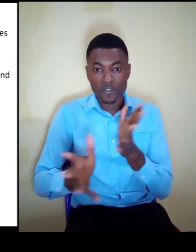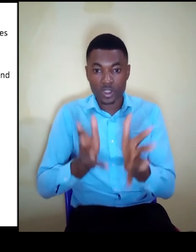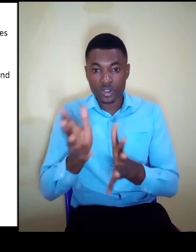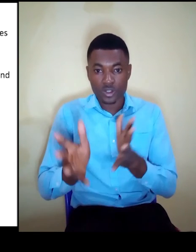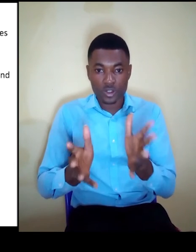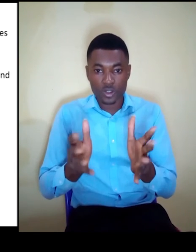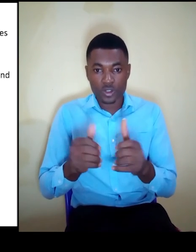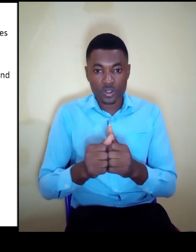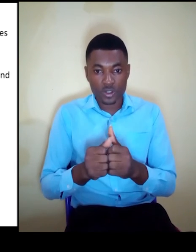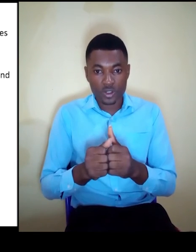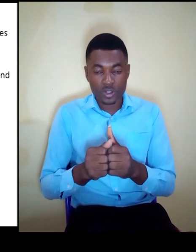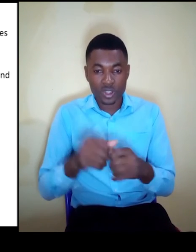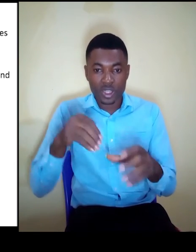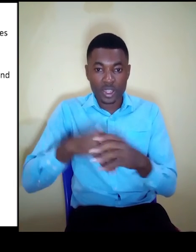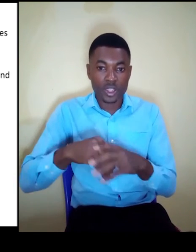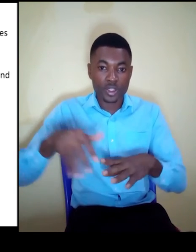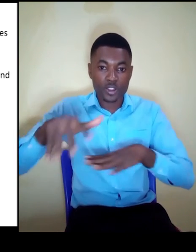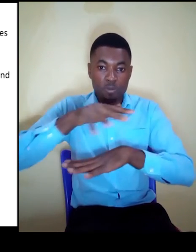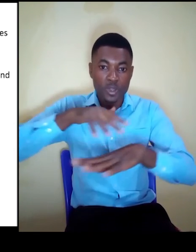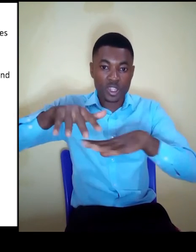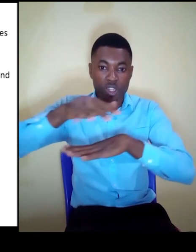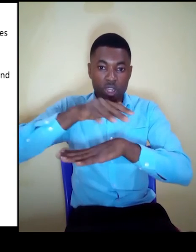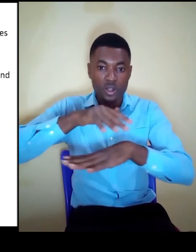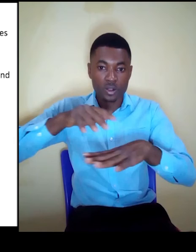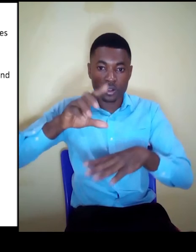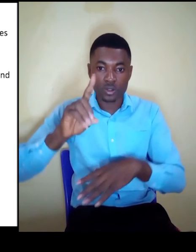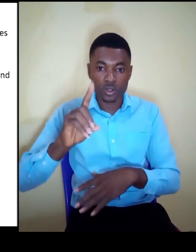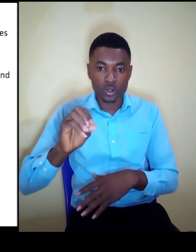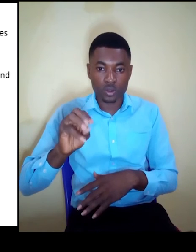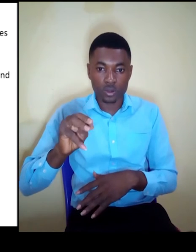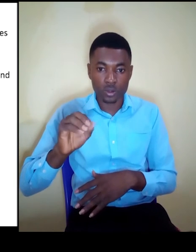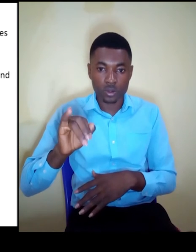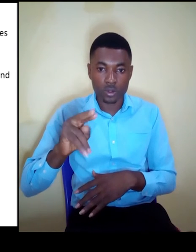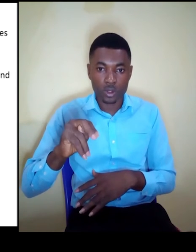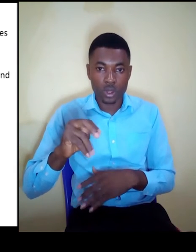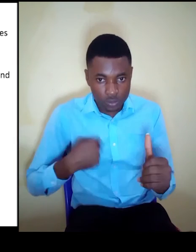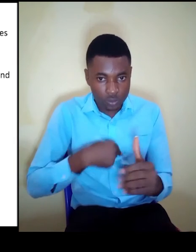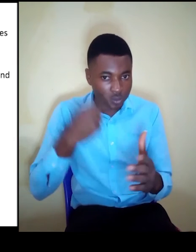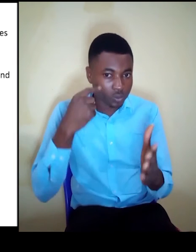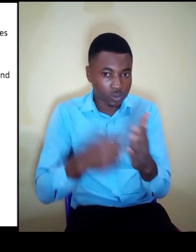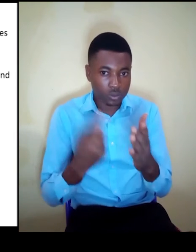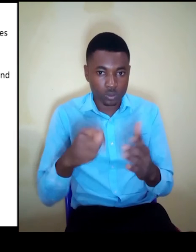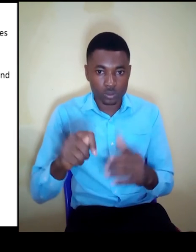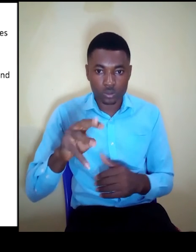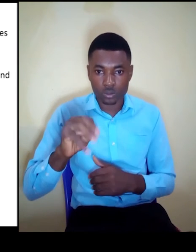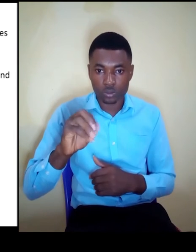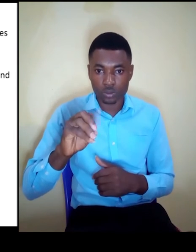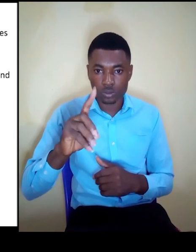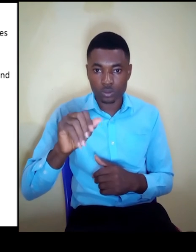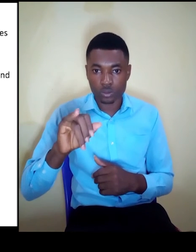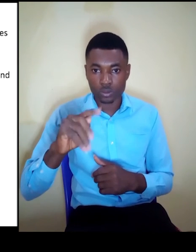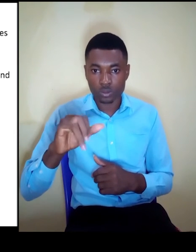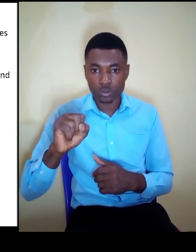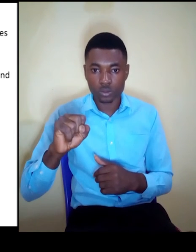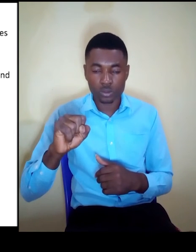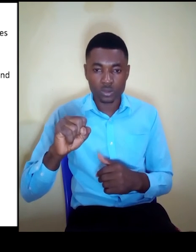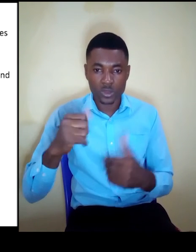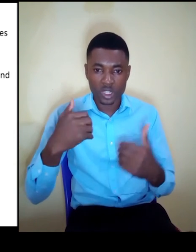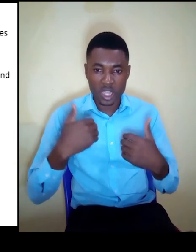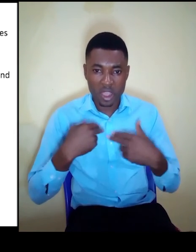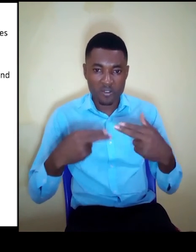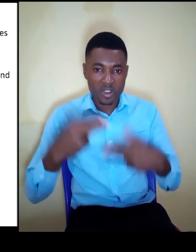domain. We've seen also that the modality bring a high degree of similarities. Similar strategies were used by